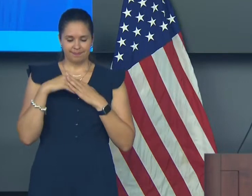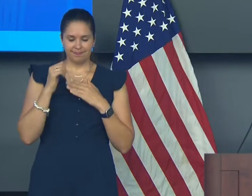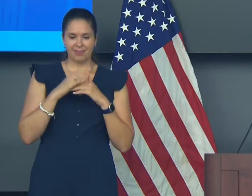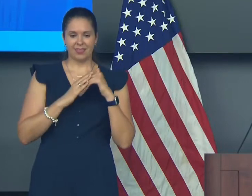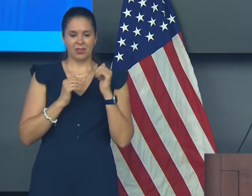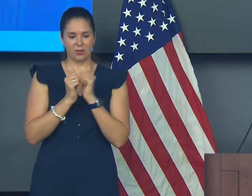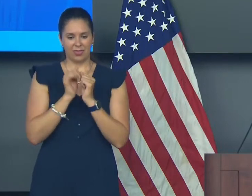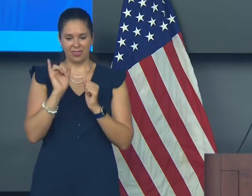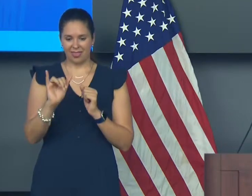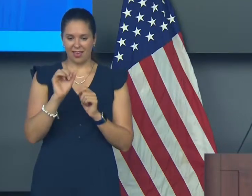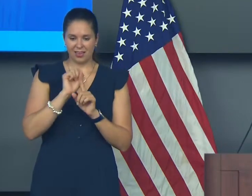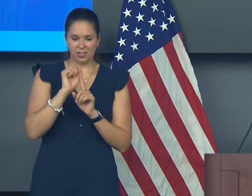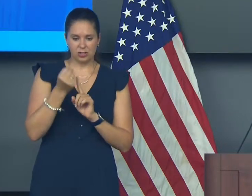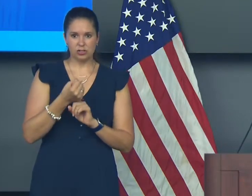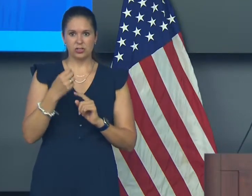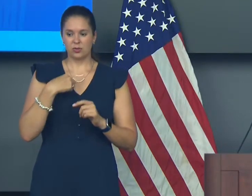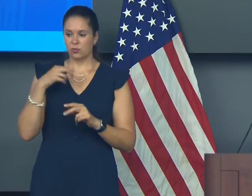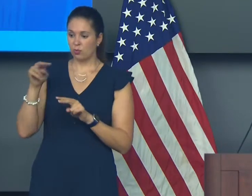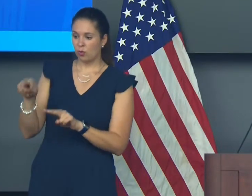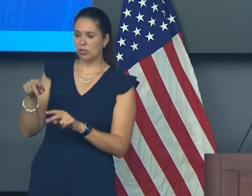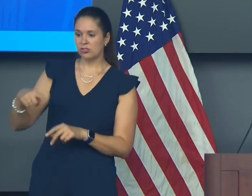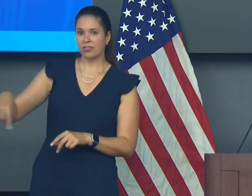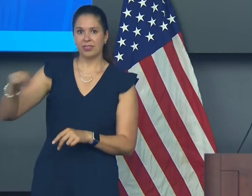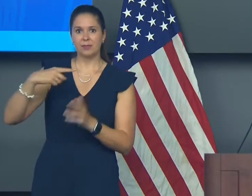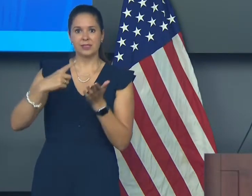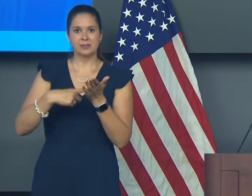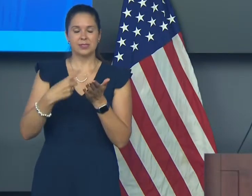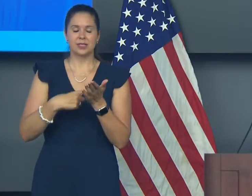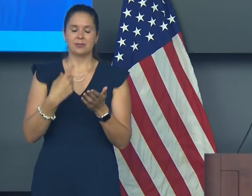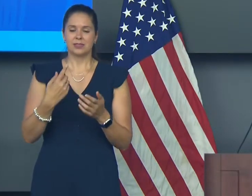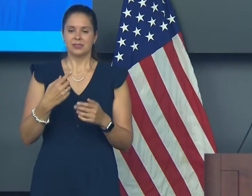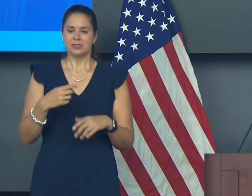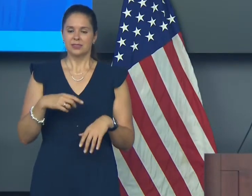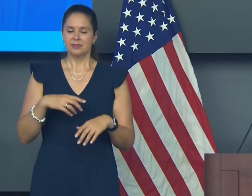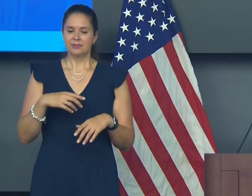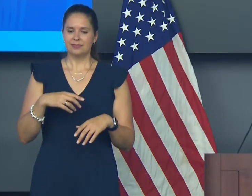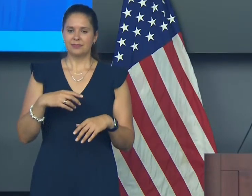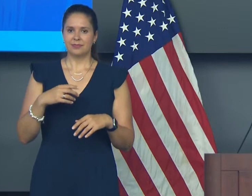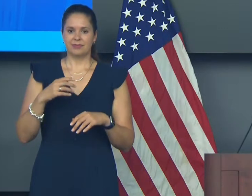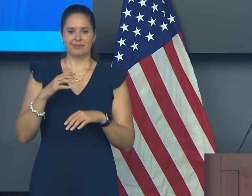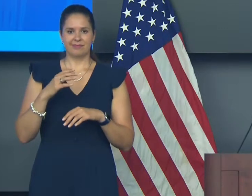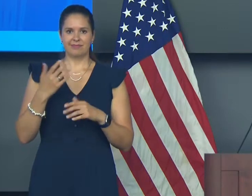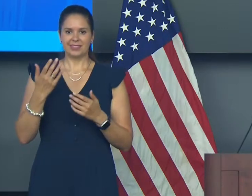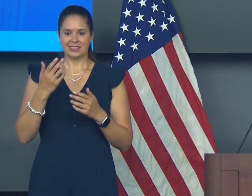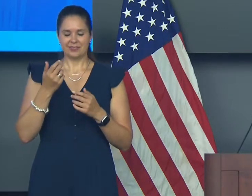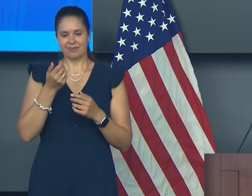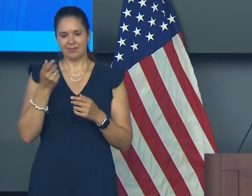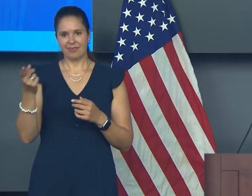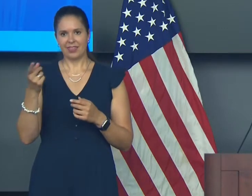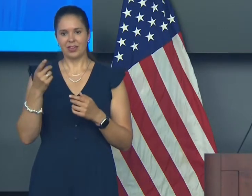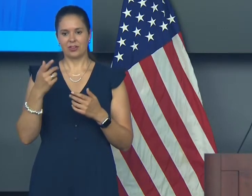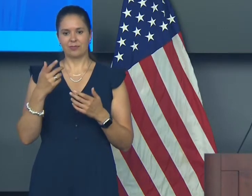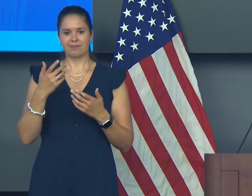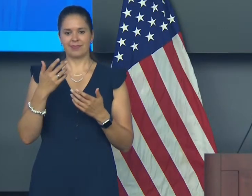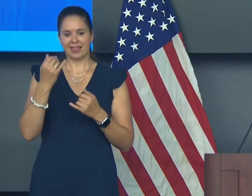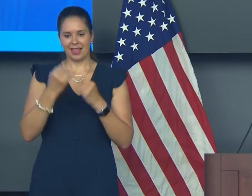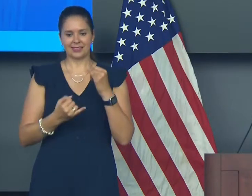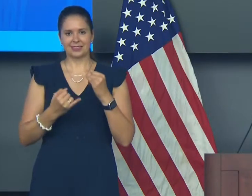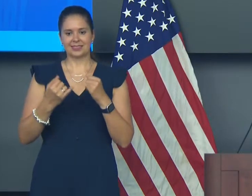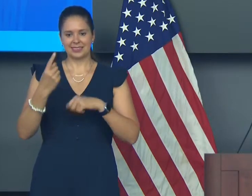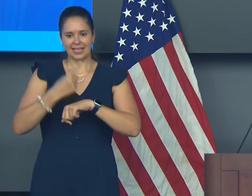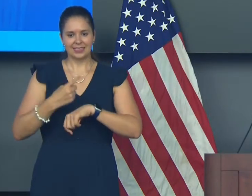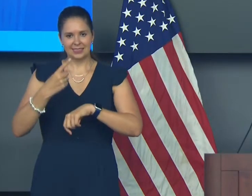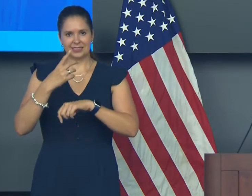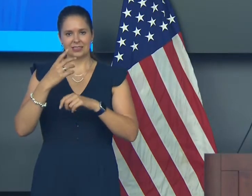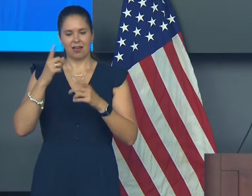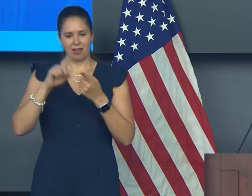condition, to watch them sometimes more often than not on their last days, on their last breath, trying to offer